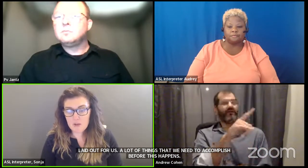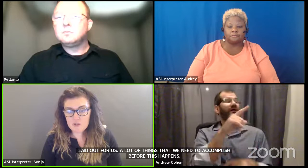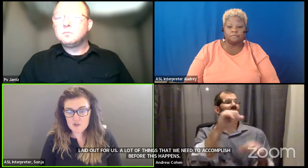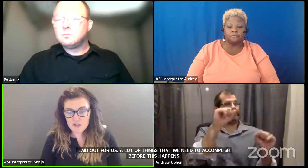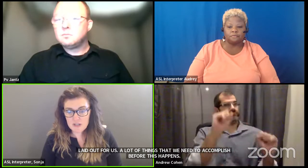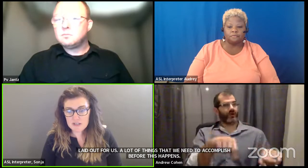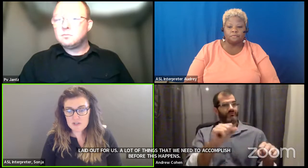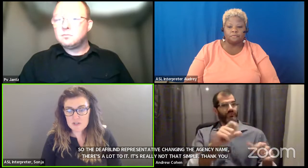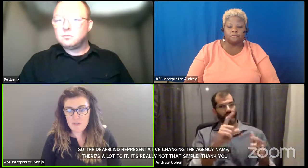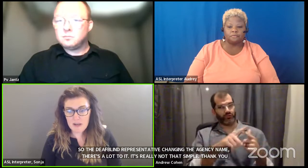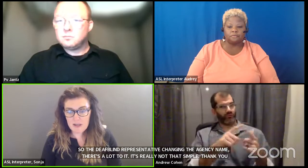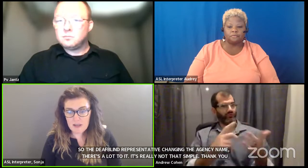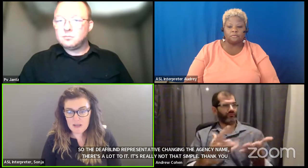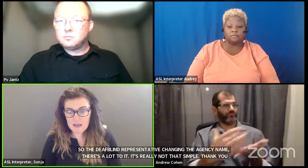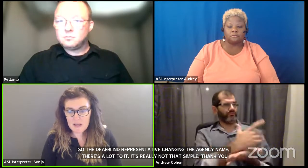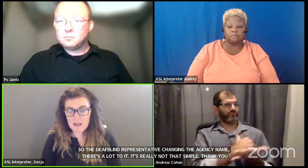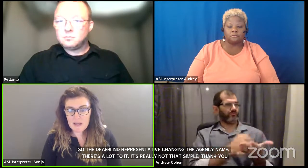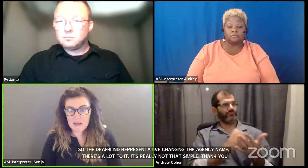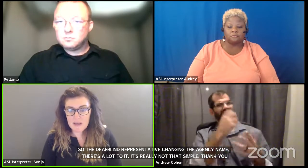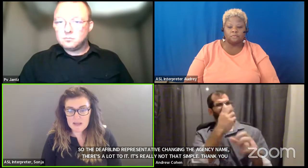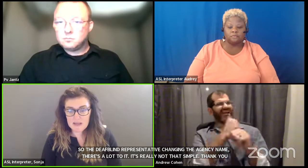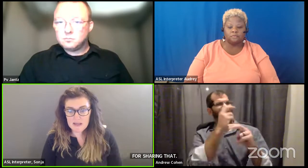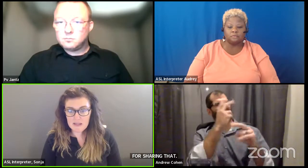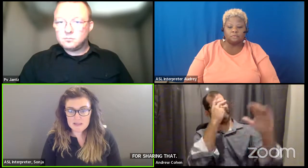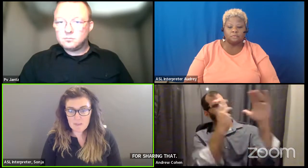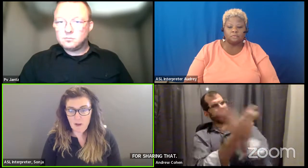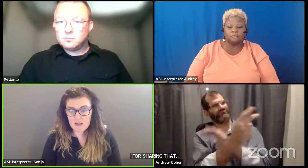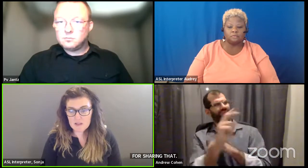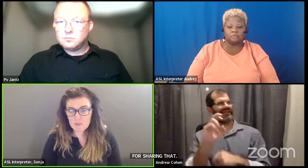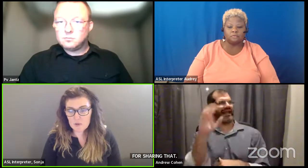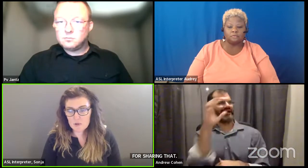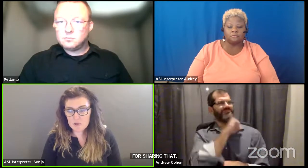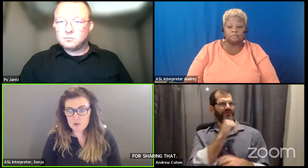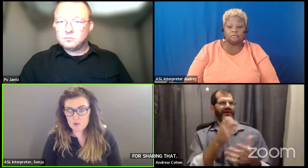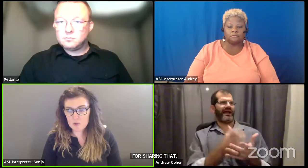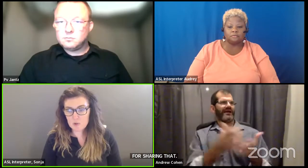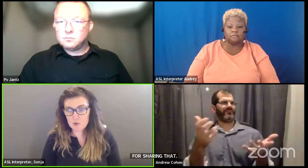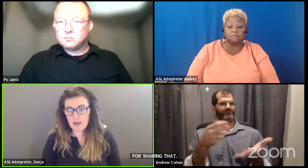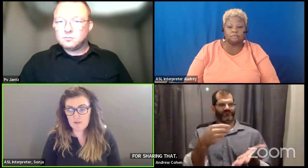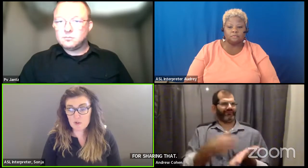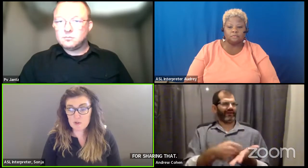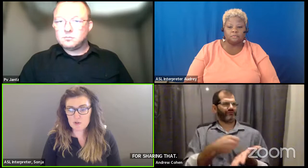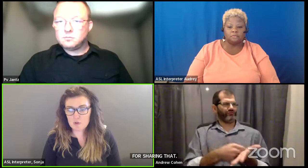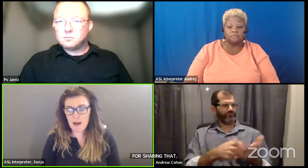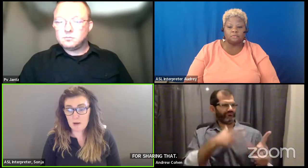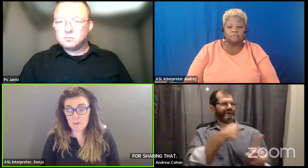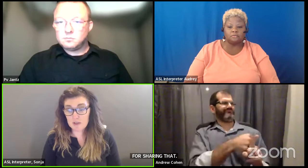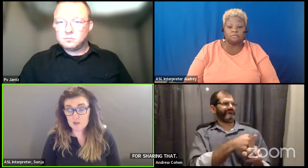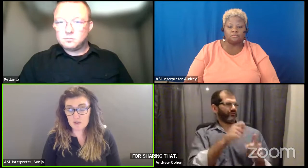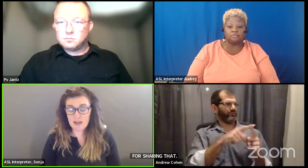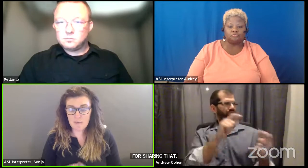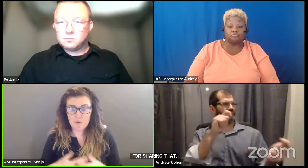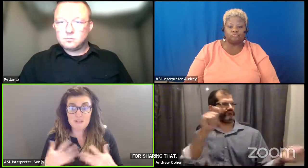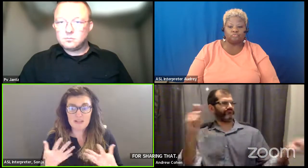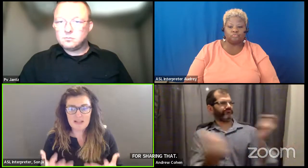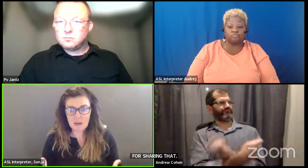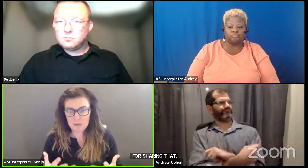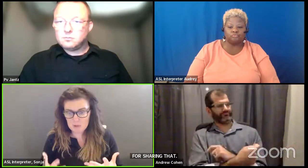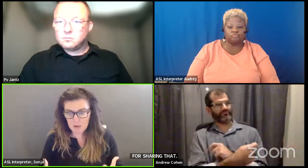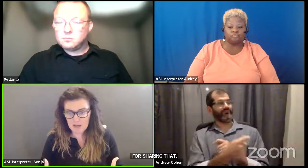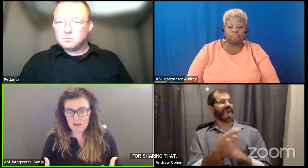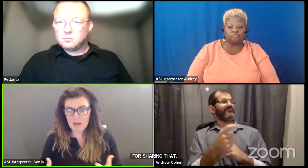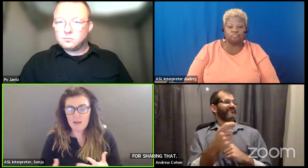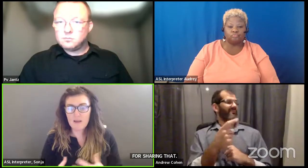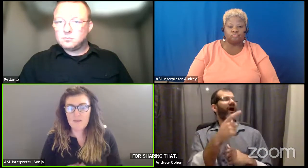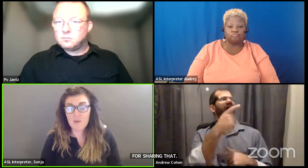My question is to Betty. Is it possible to kind of assume how much, kind of predict how